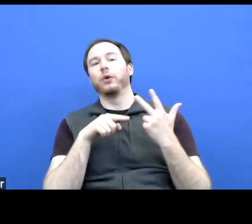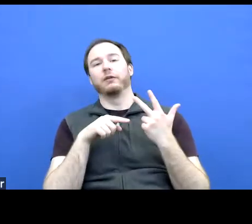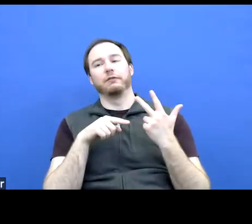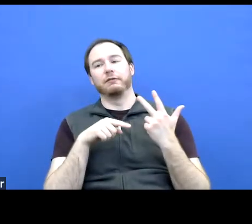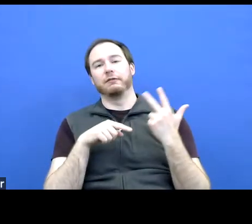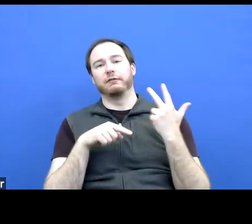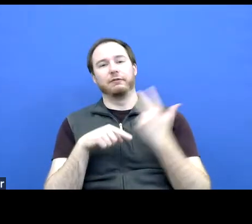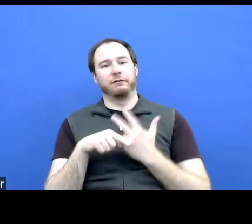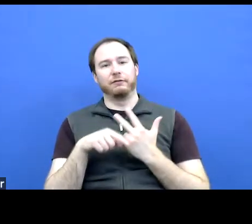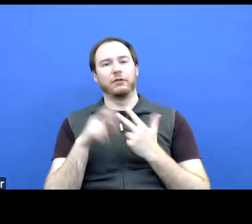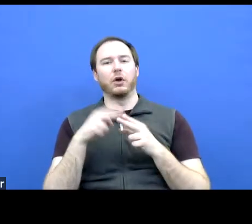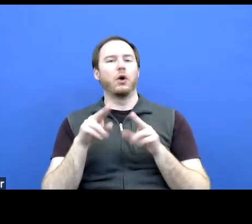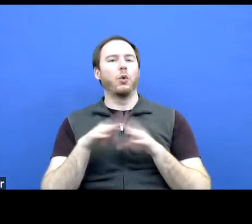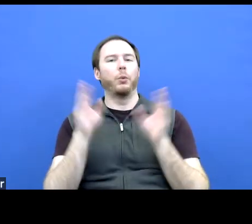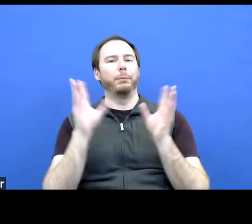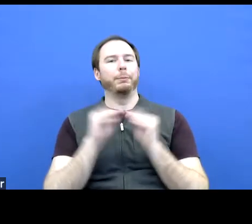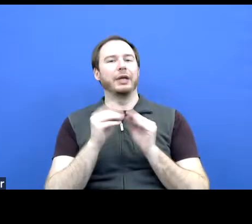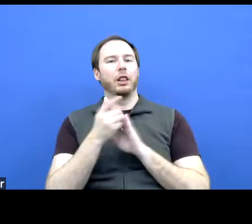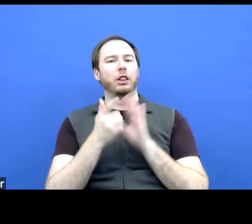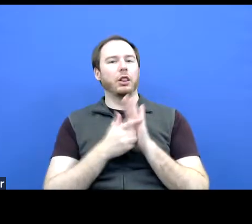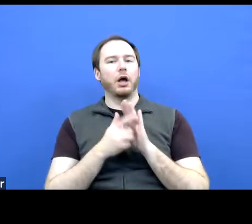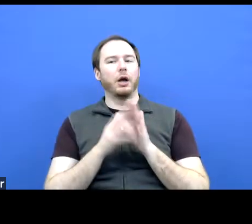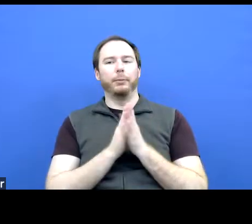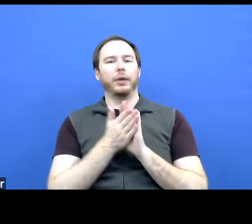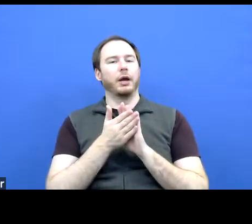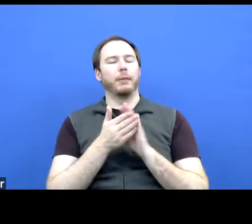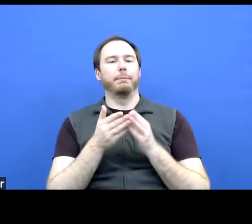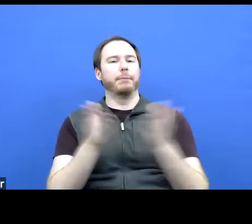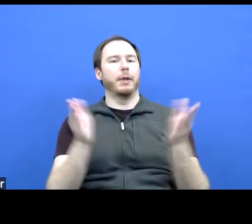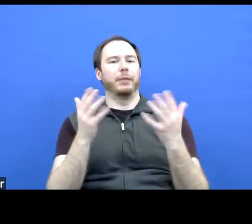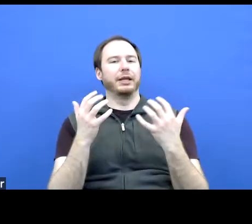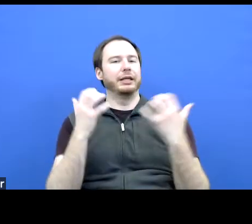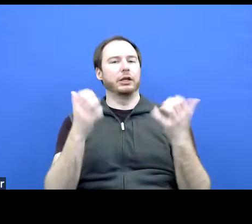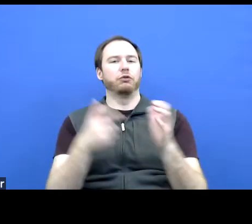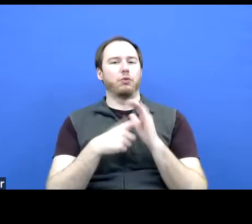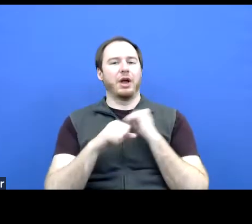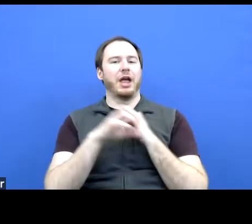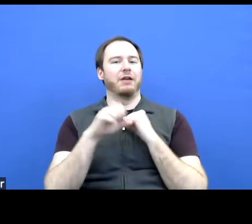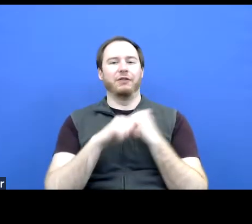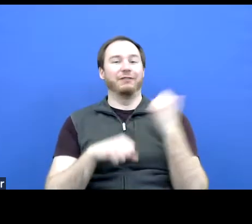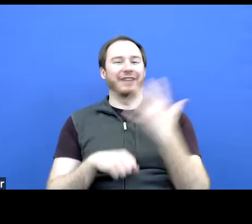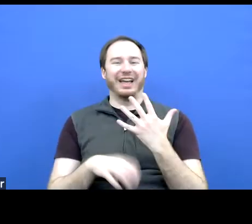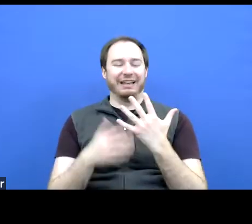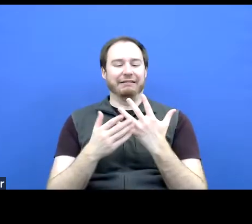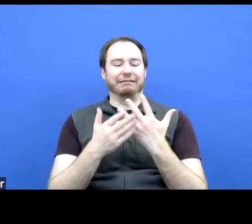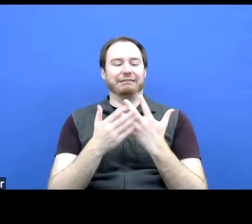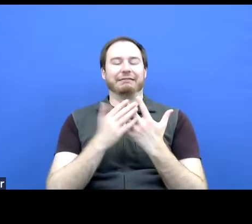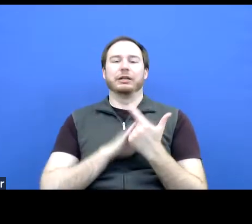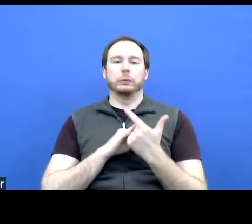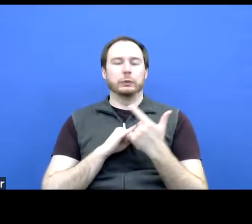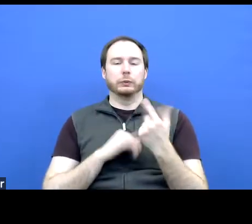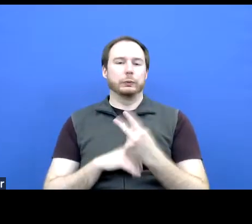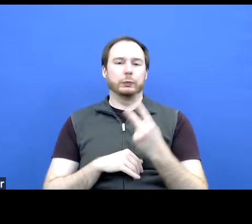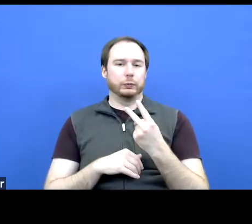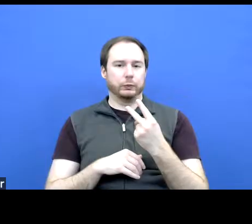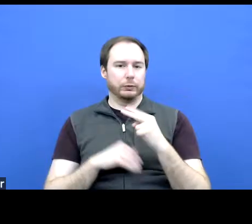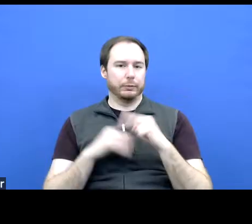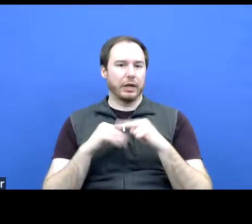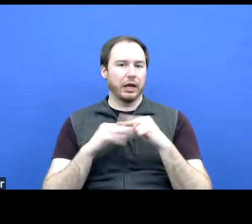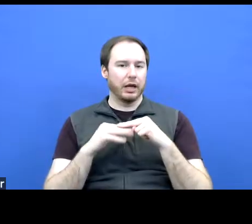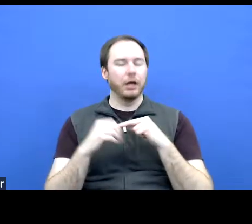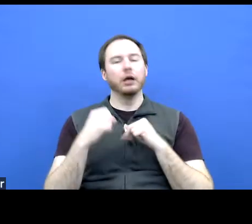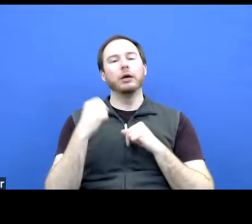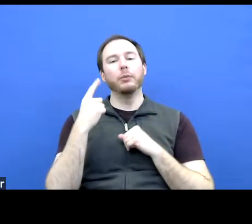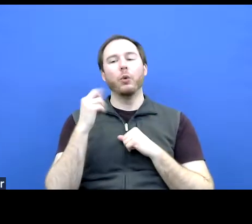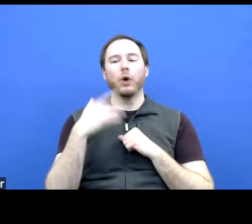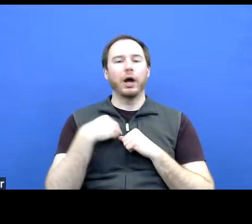under open meetings law, it's now a public hearing. It has to be advertised. So that's why I'm saying one other board member at a time. But if we had like 2 different meetings,